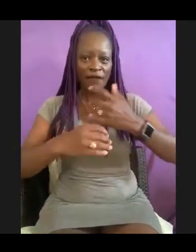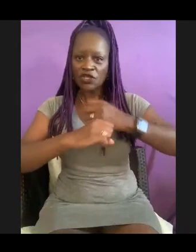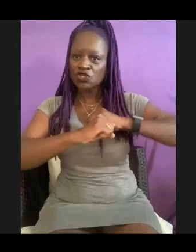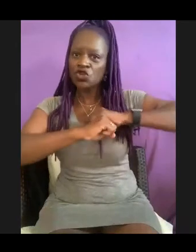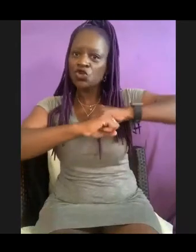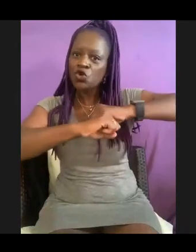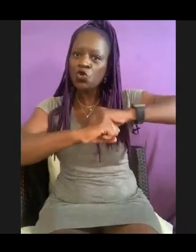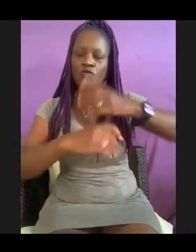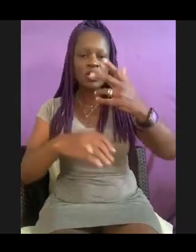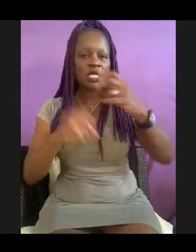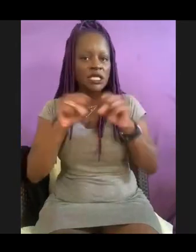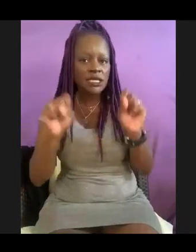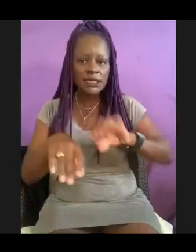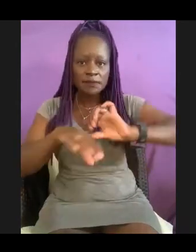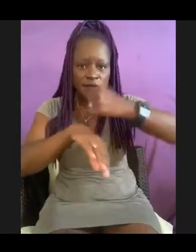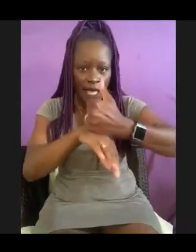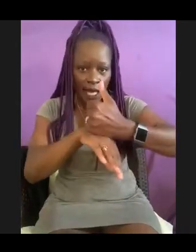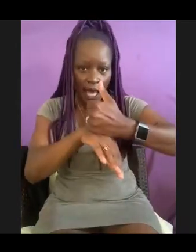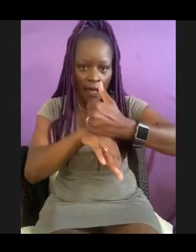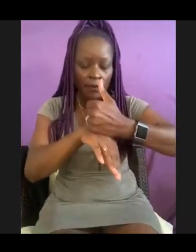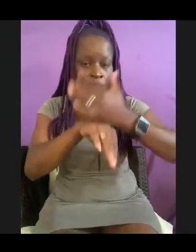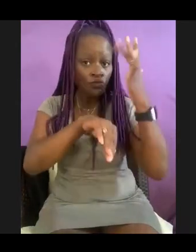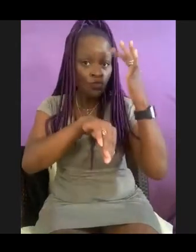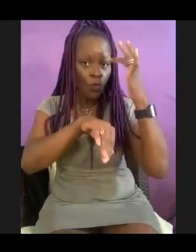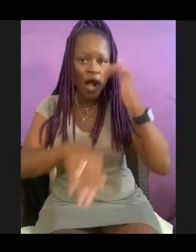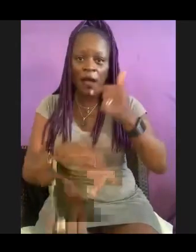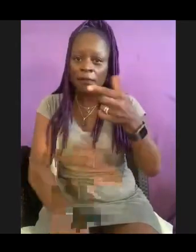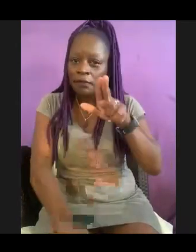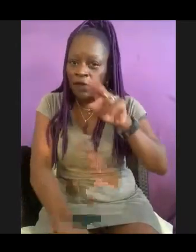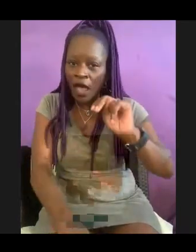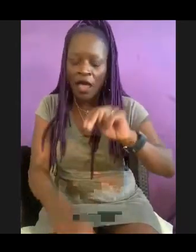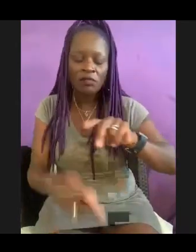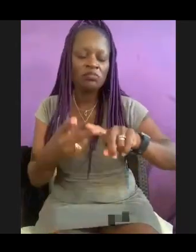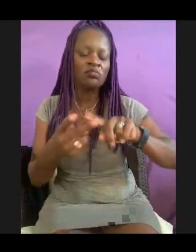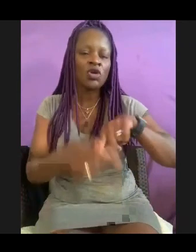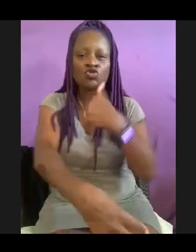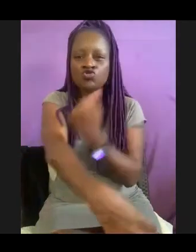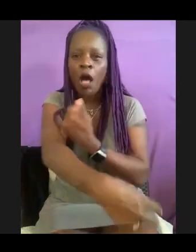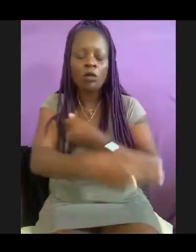federal buildings because of gun and drugs violence in the neighborhood.